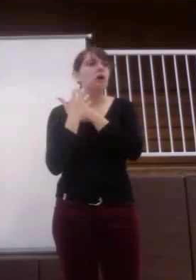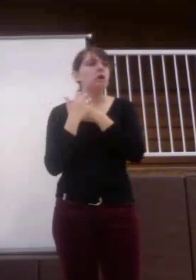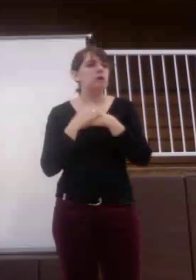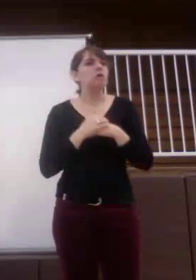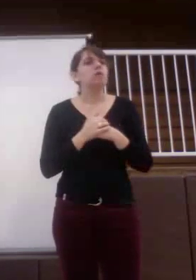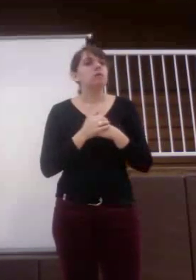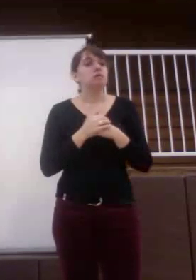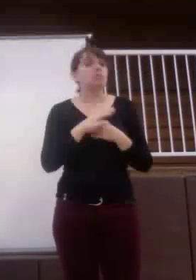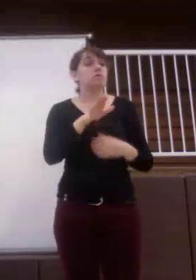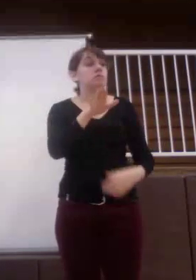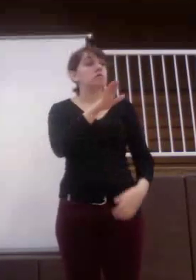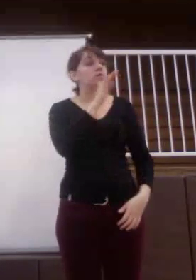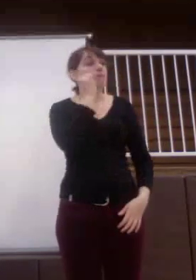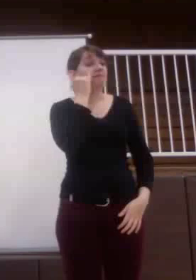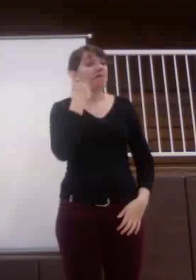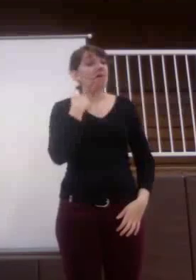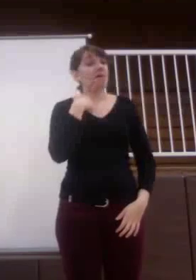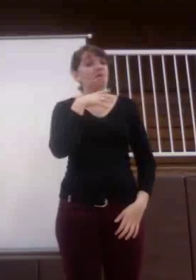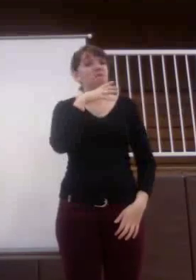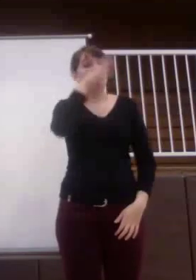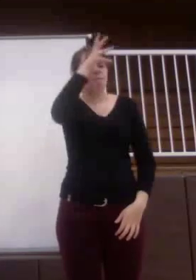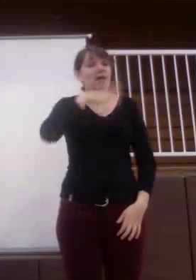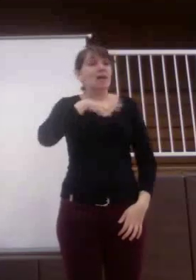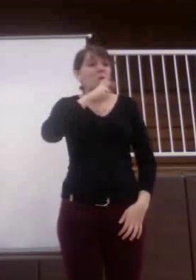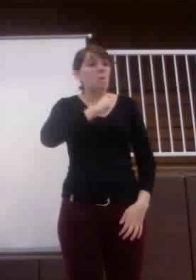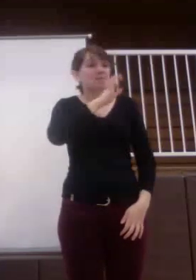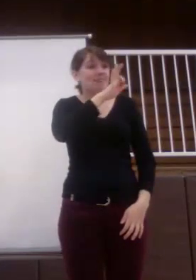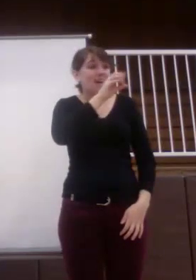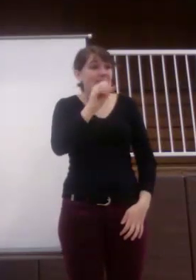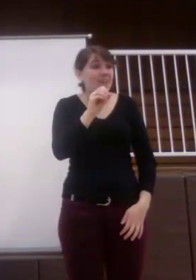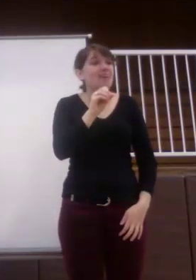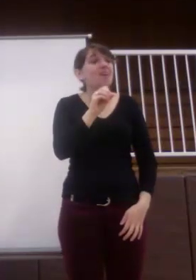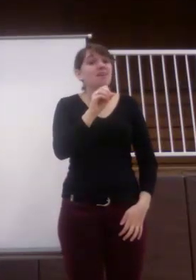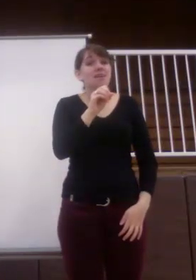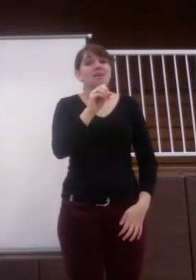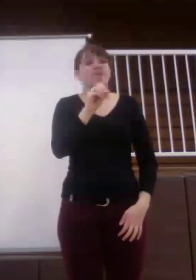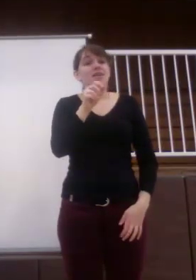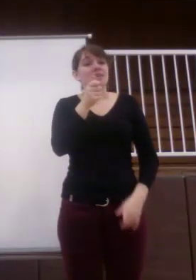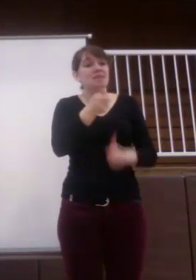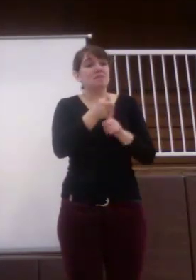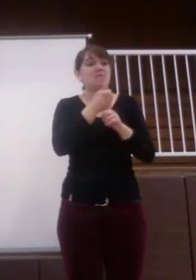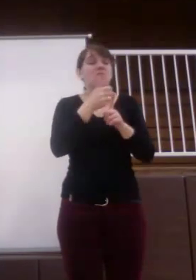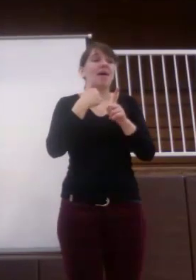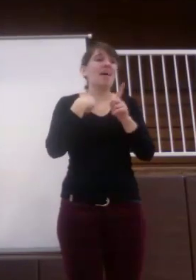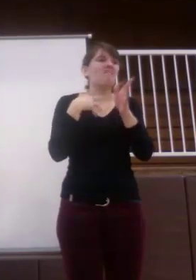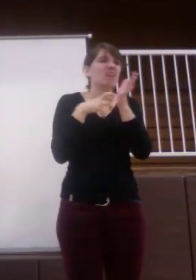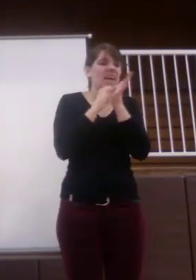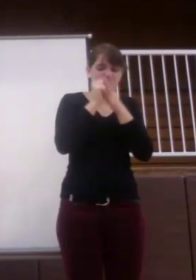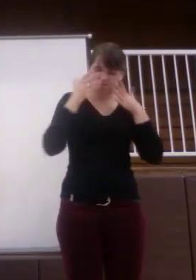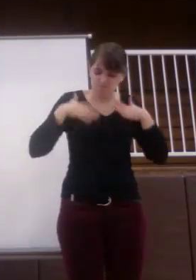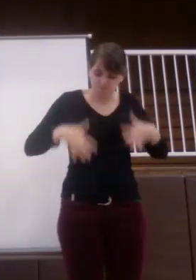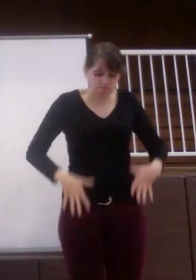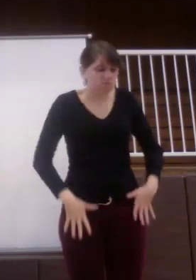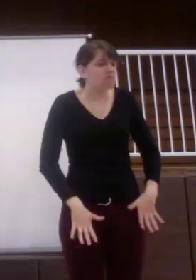So if you take a 90-year-old man who has cancer spread all over his